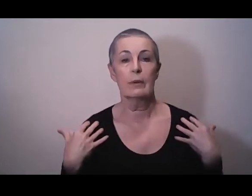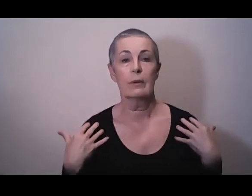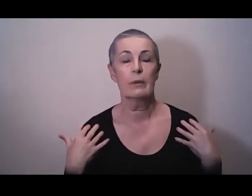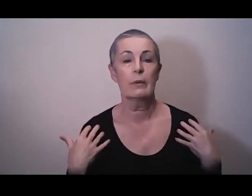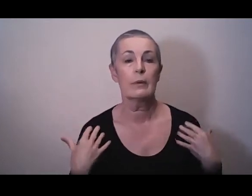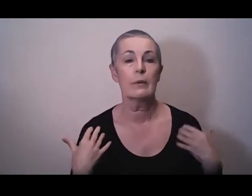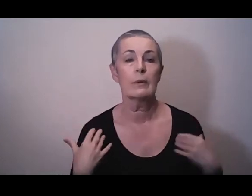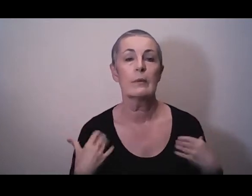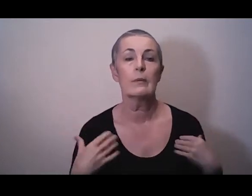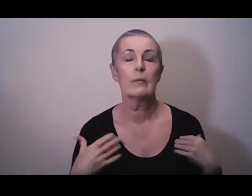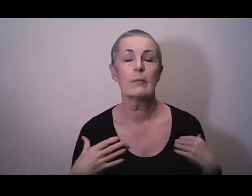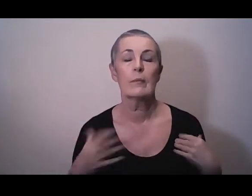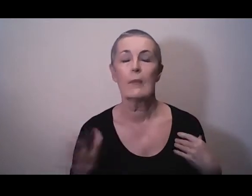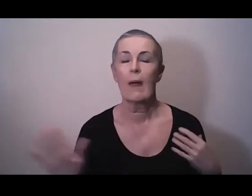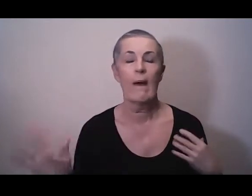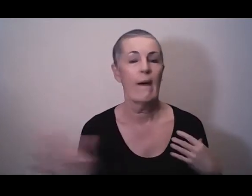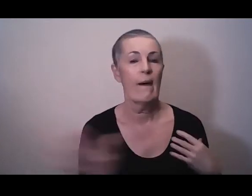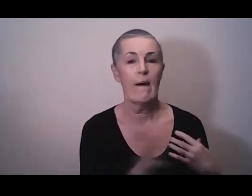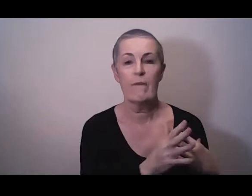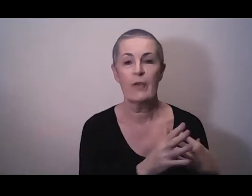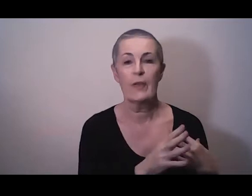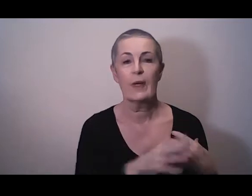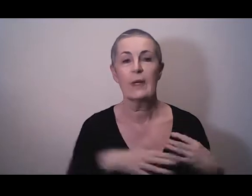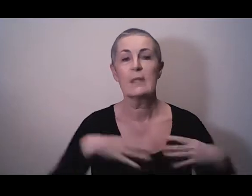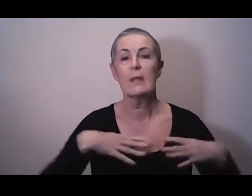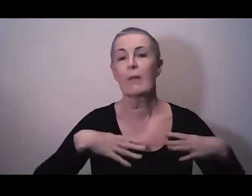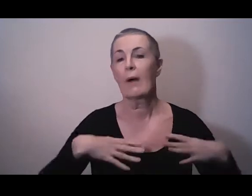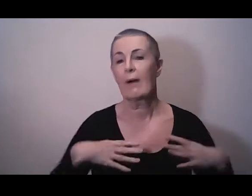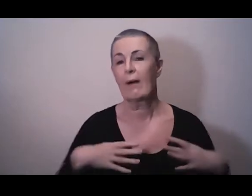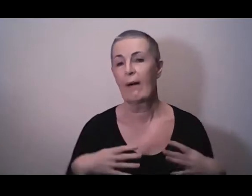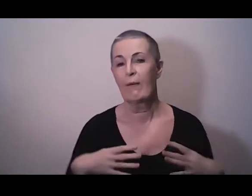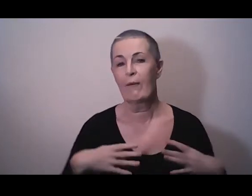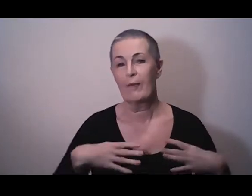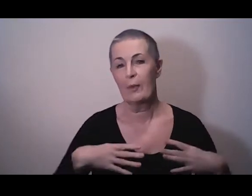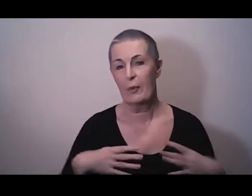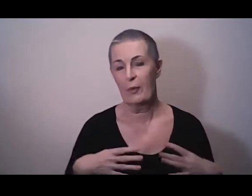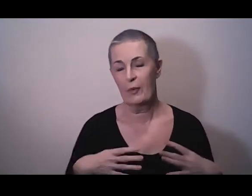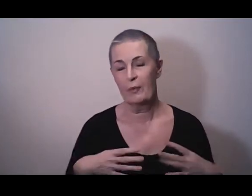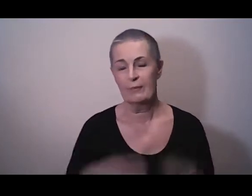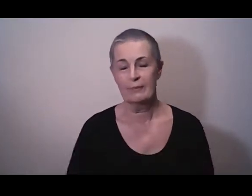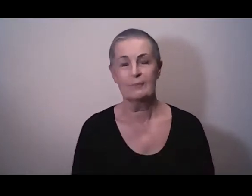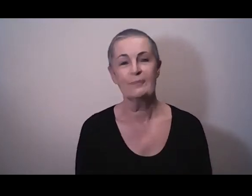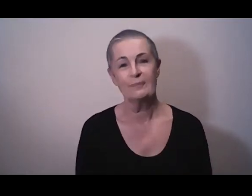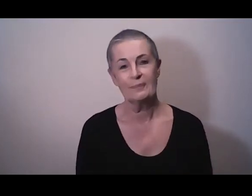Everything you do in Qigong is comfortable and should be relaxed.